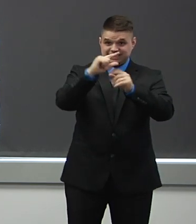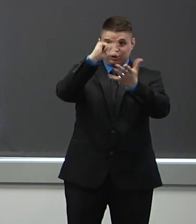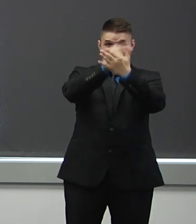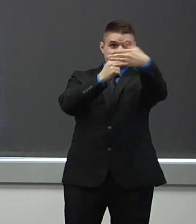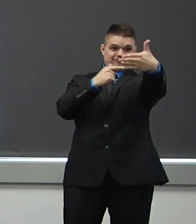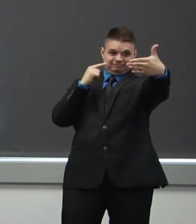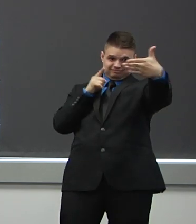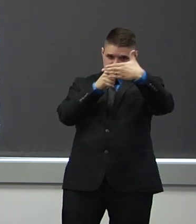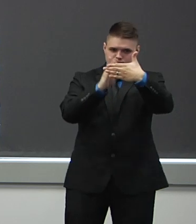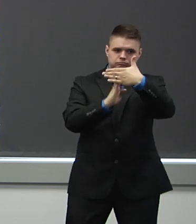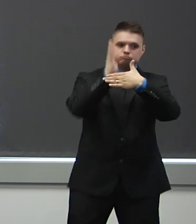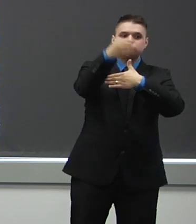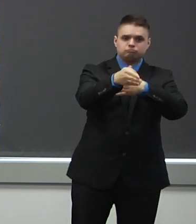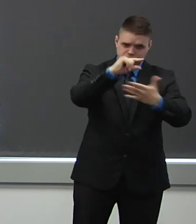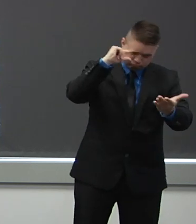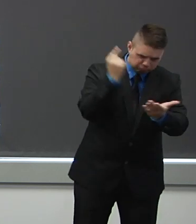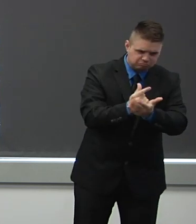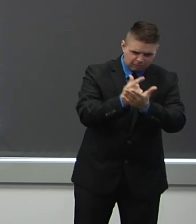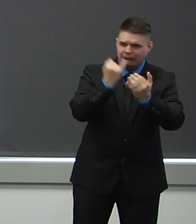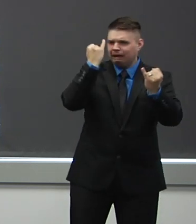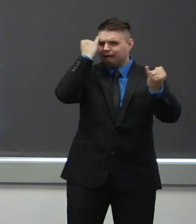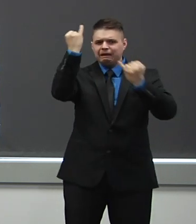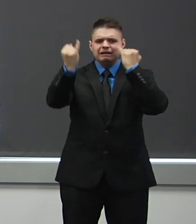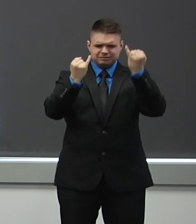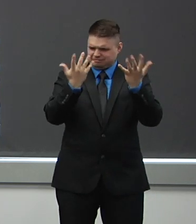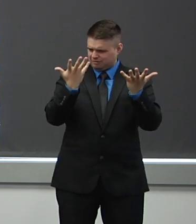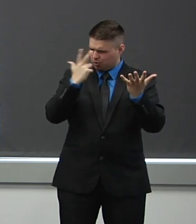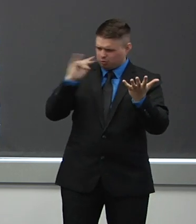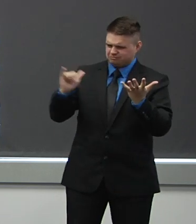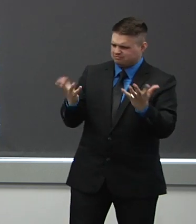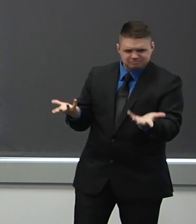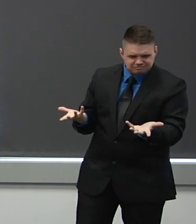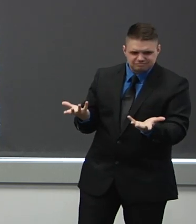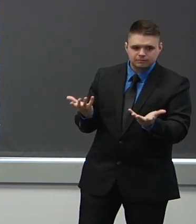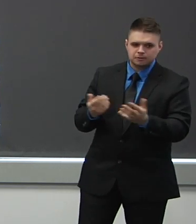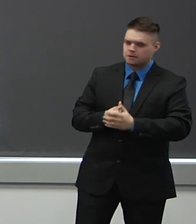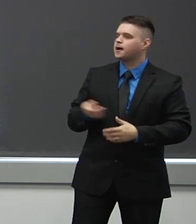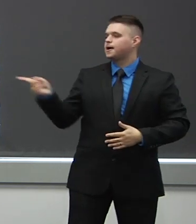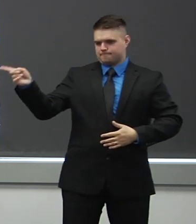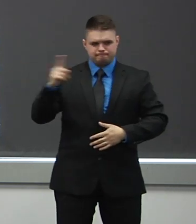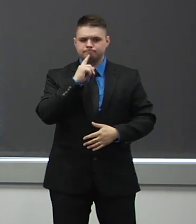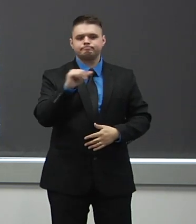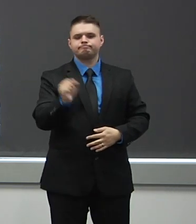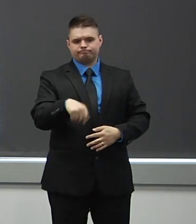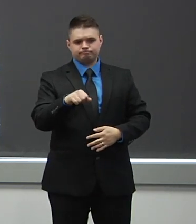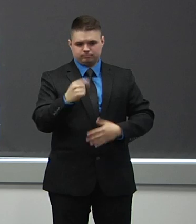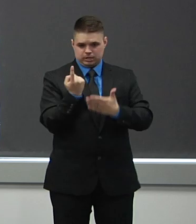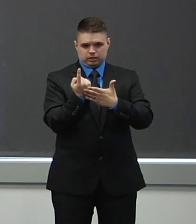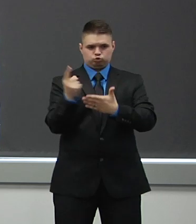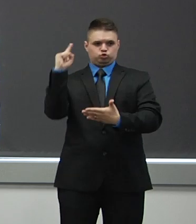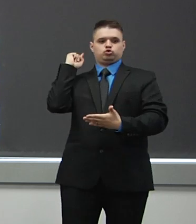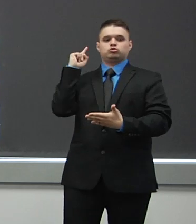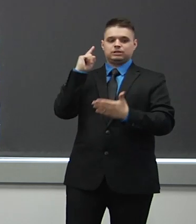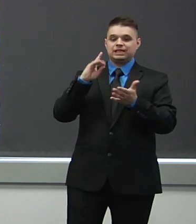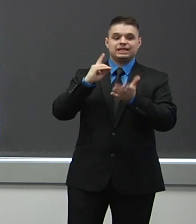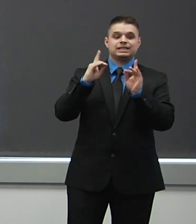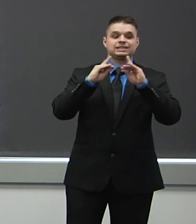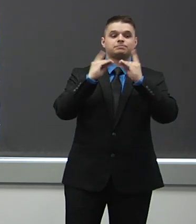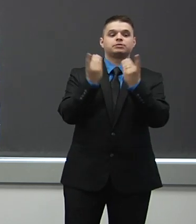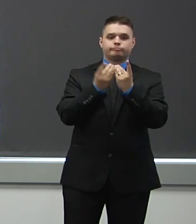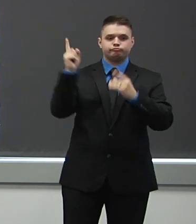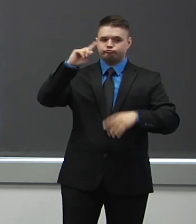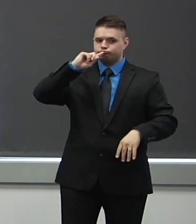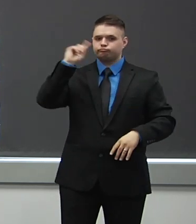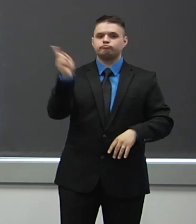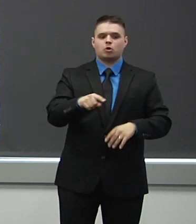are? Yeah, absolutely. So last week, the department put forward guidance to all of the school districts in the state called